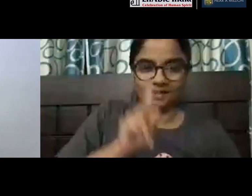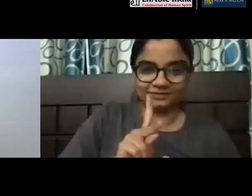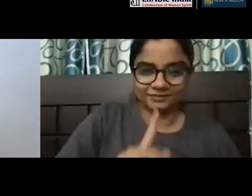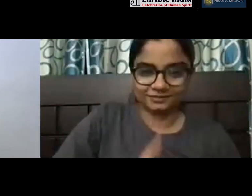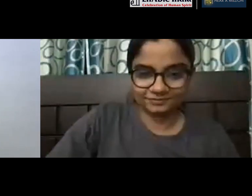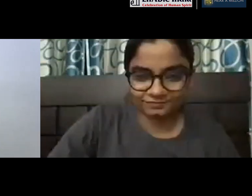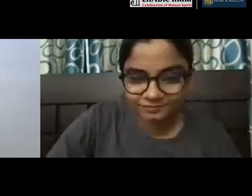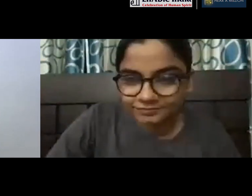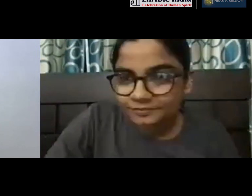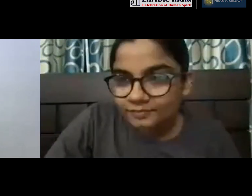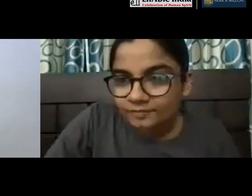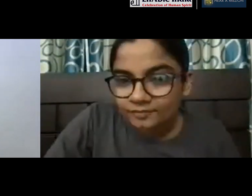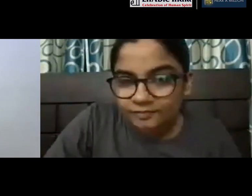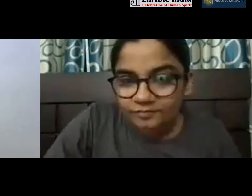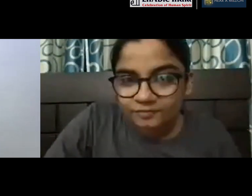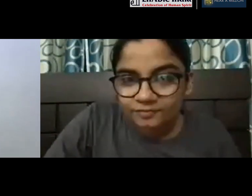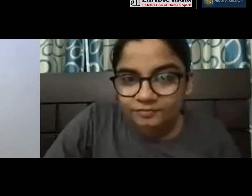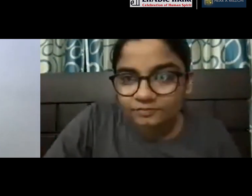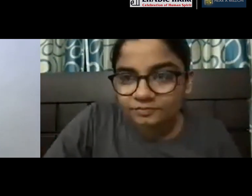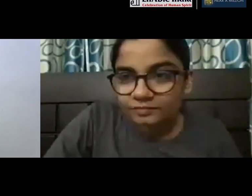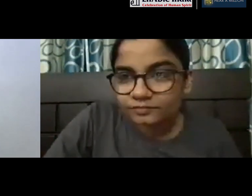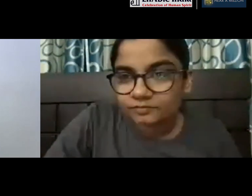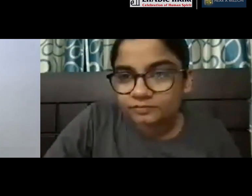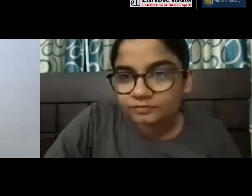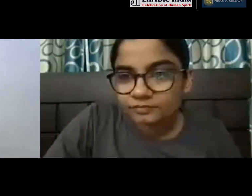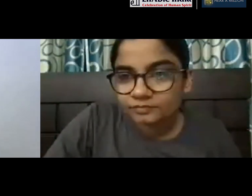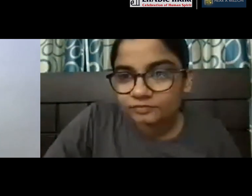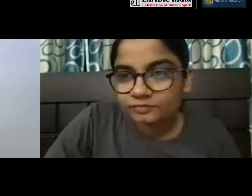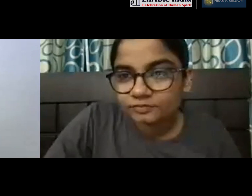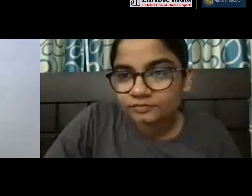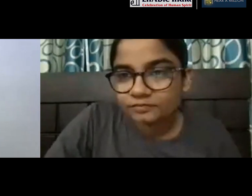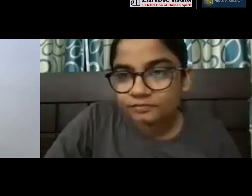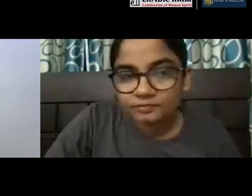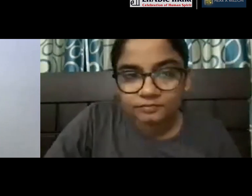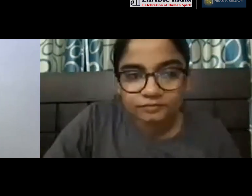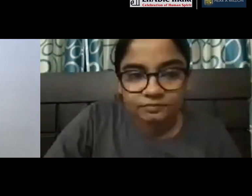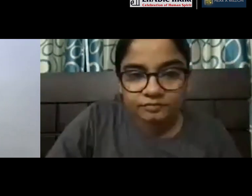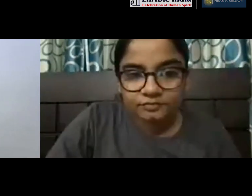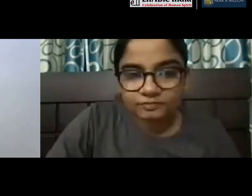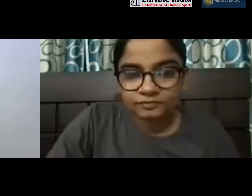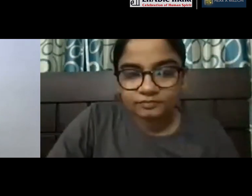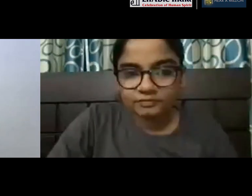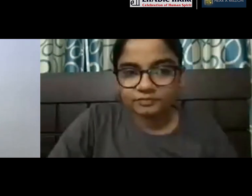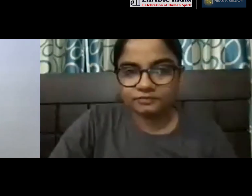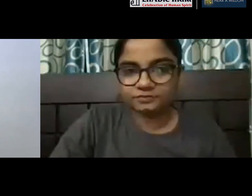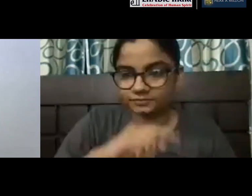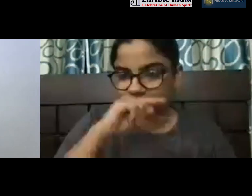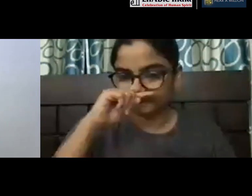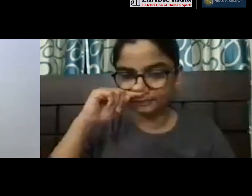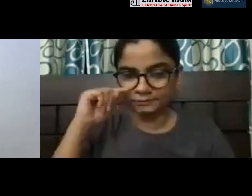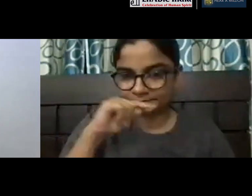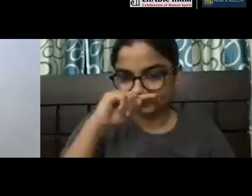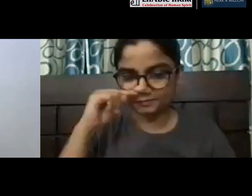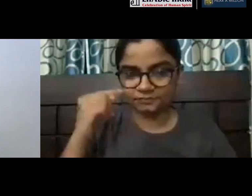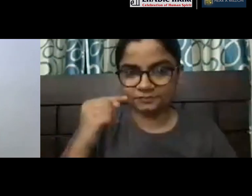I'm sorry. Welcome. Did not answer any question. Doctor has left us.